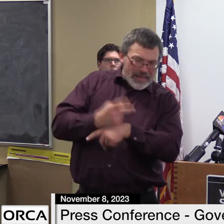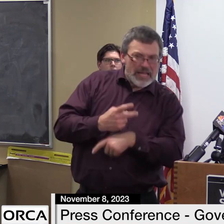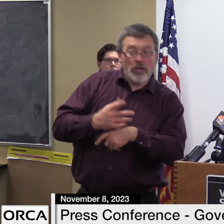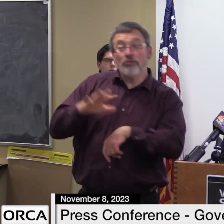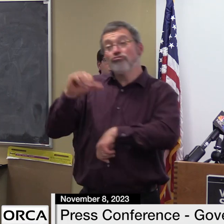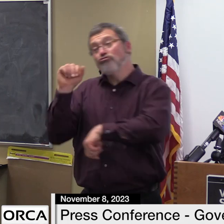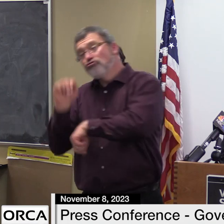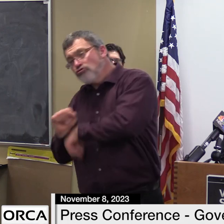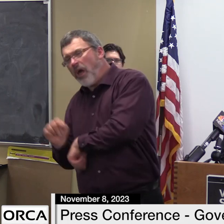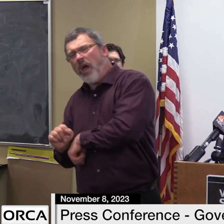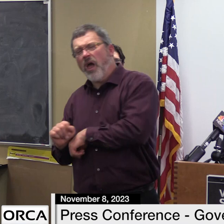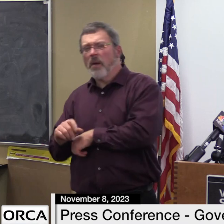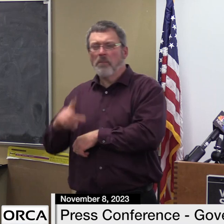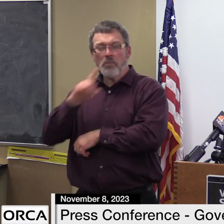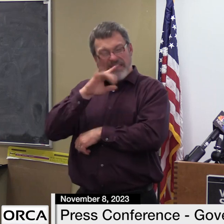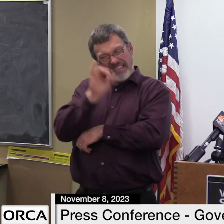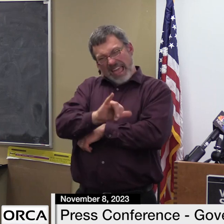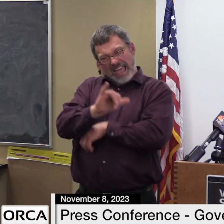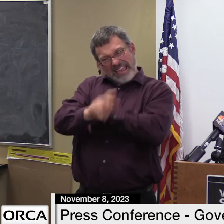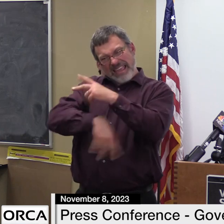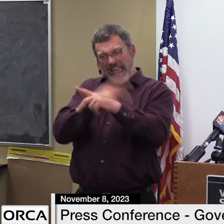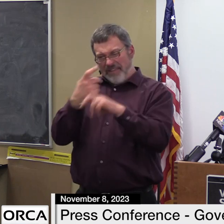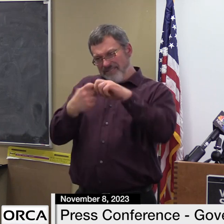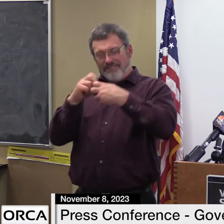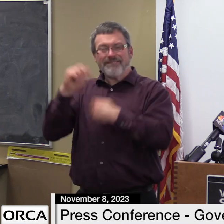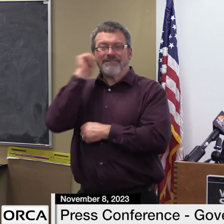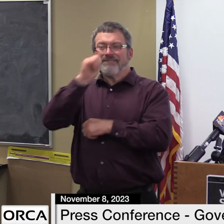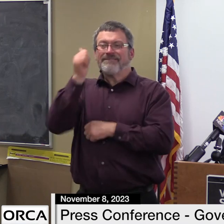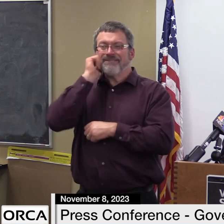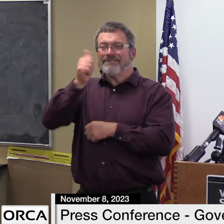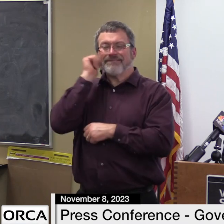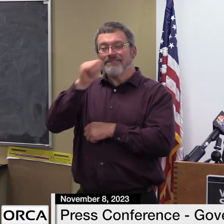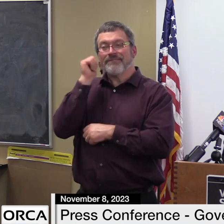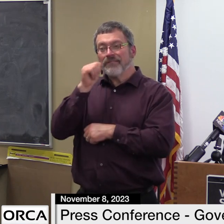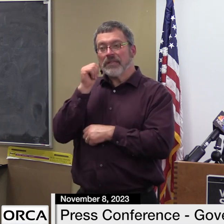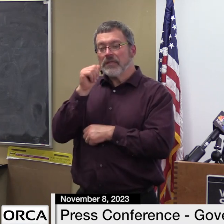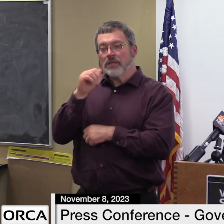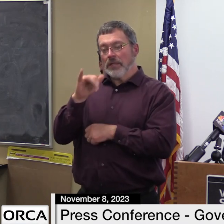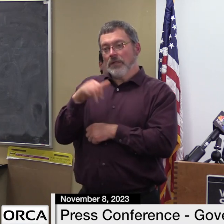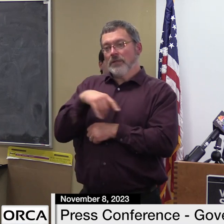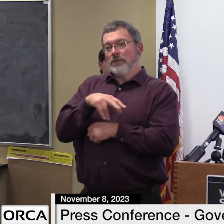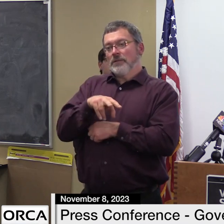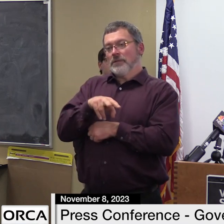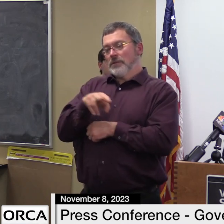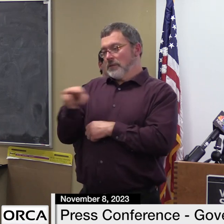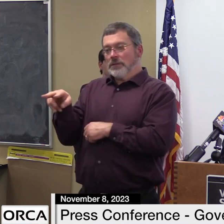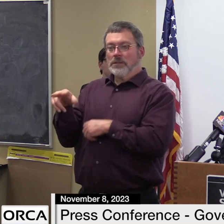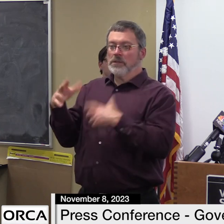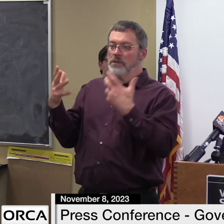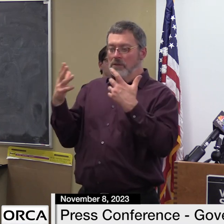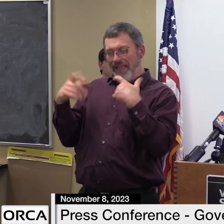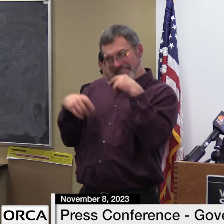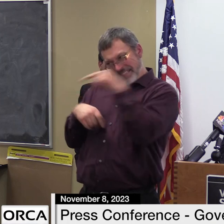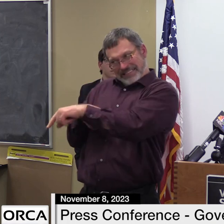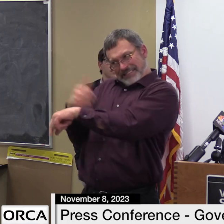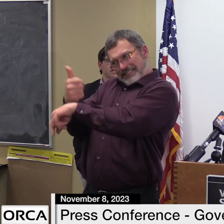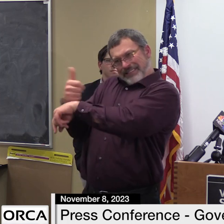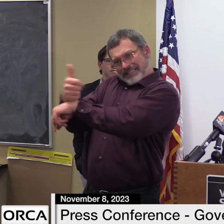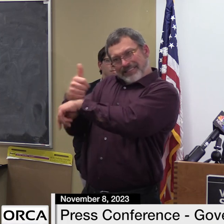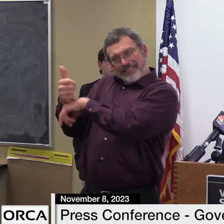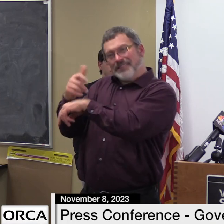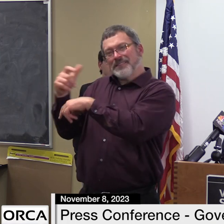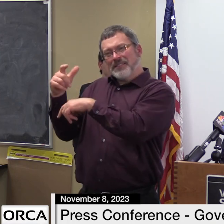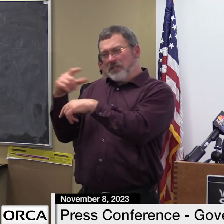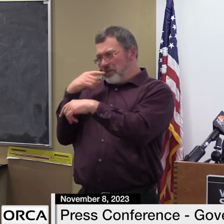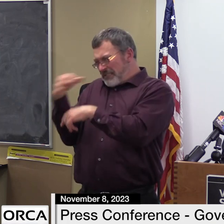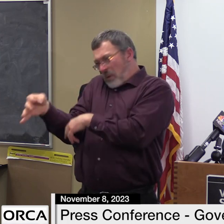day in the Agency of Human Services. But we really need to focus on units for people to move into